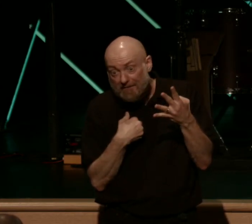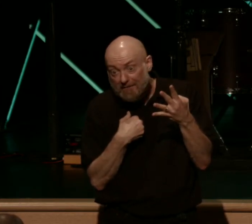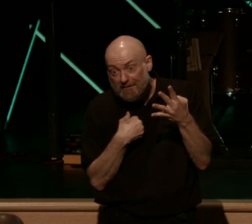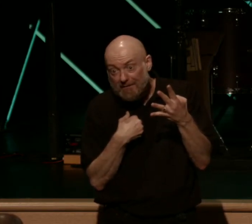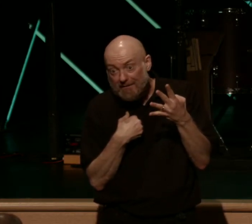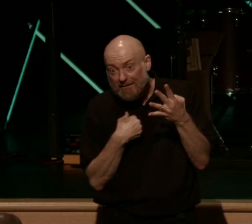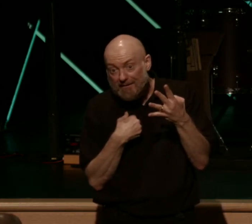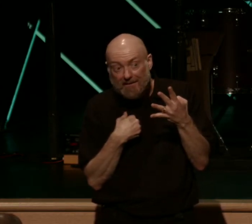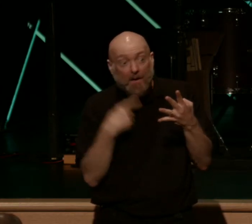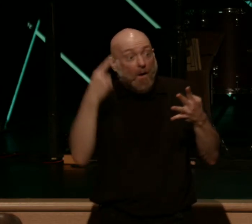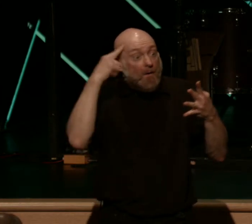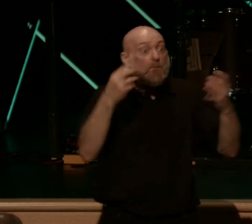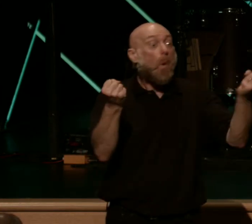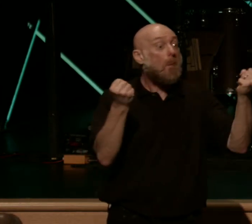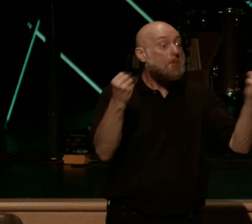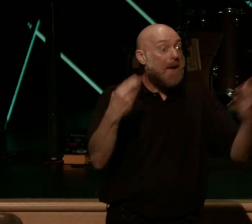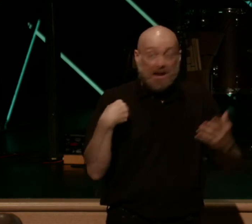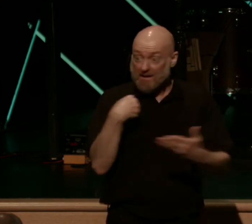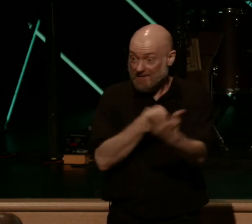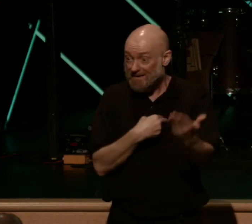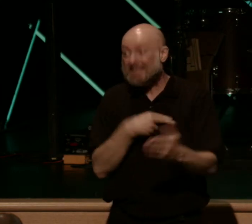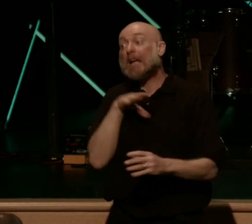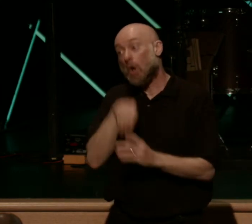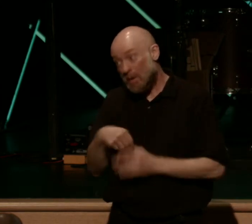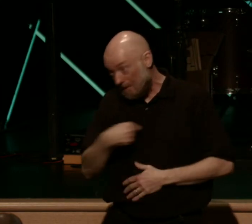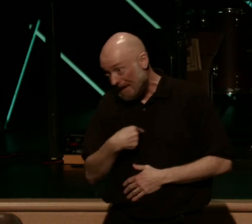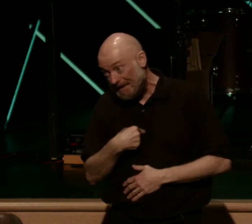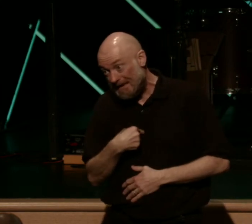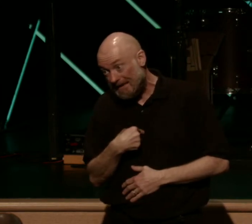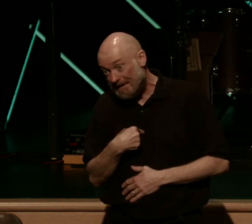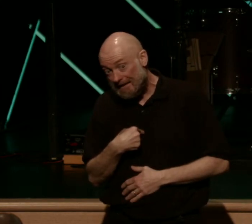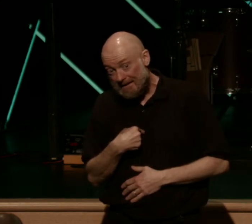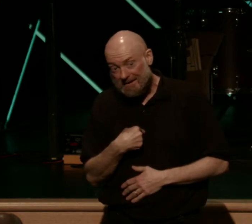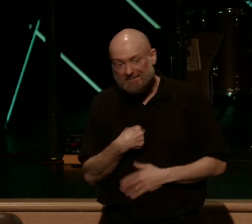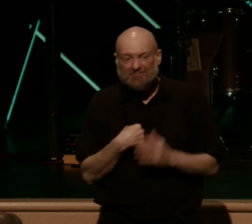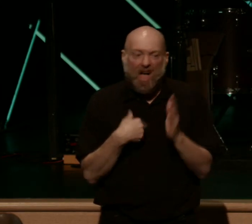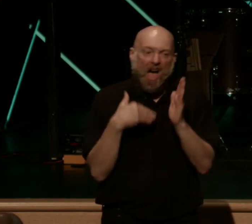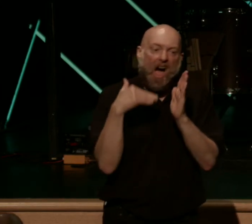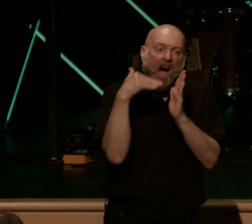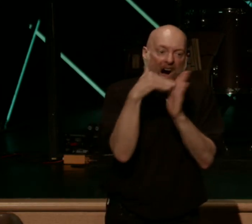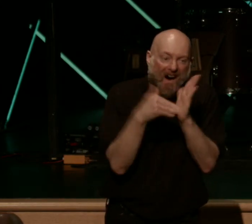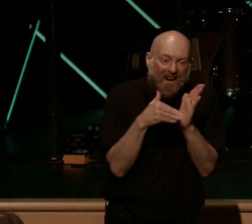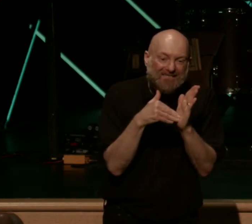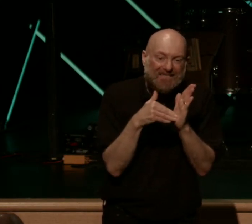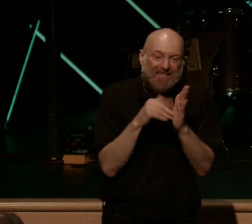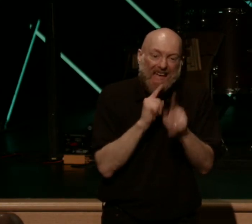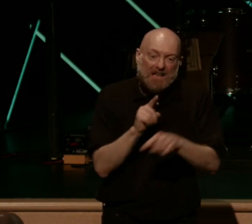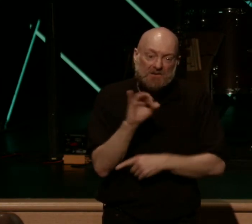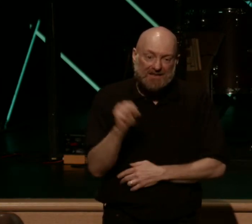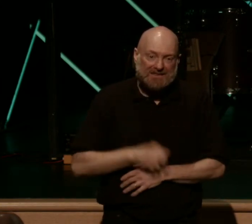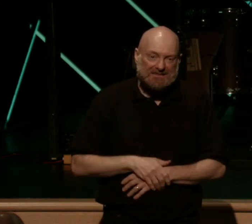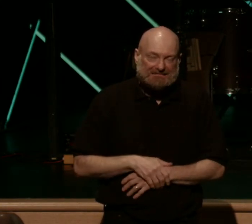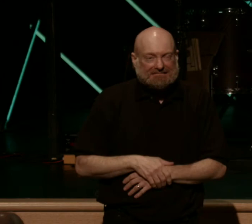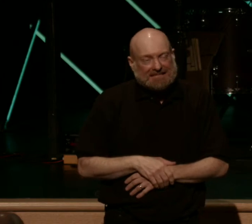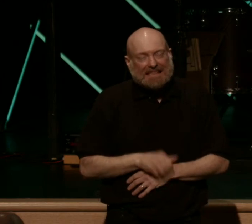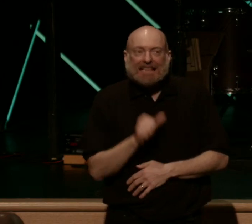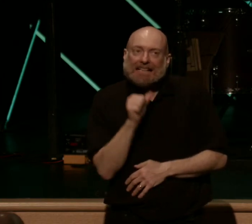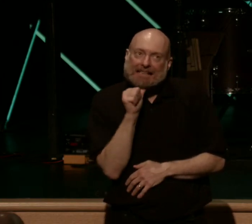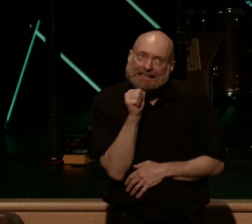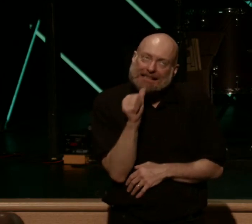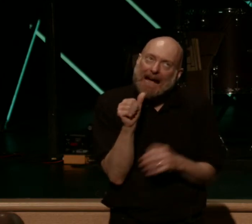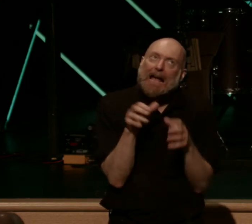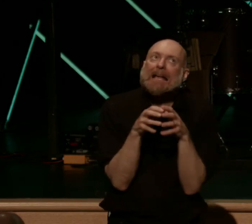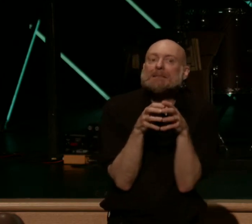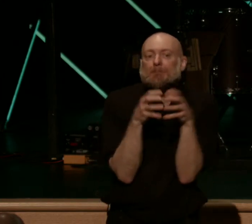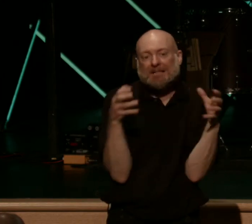And I think for many of us here today, including me, all too often, the answer would be not as much as I would like to be.